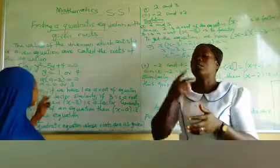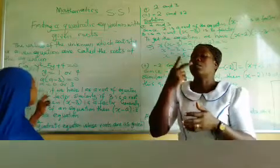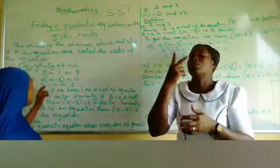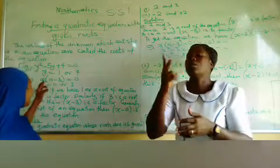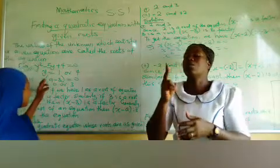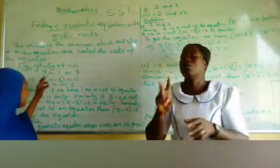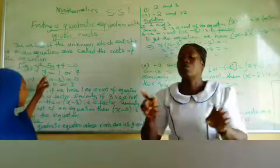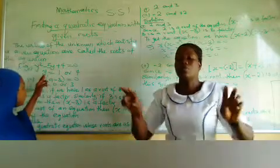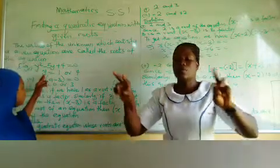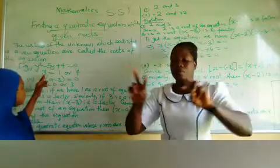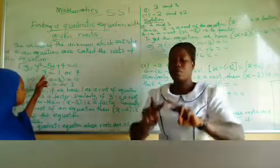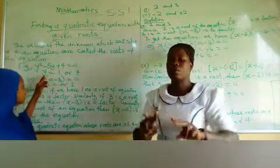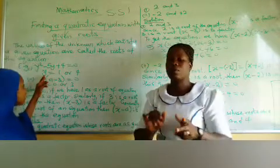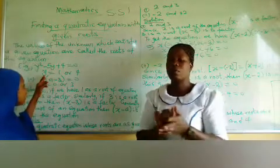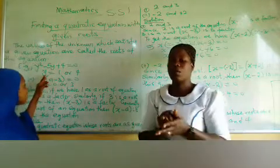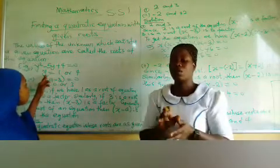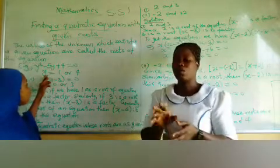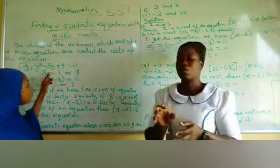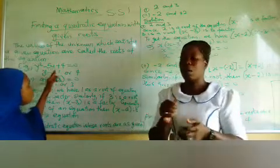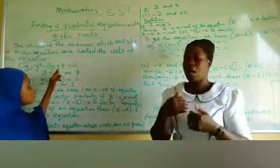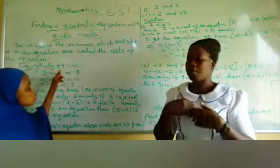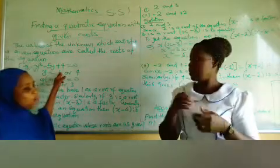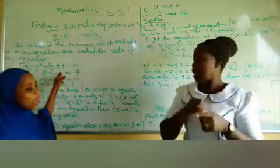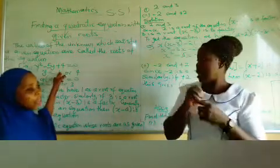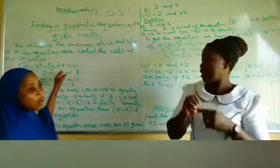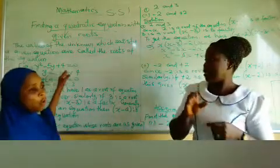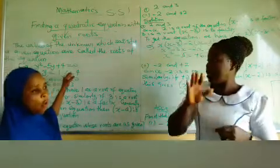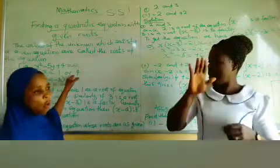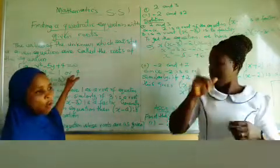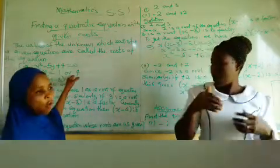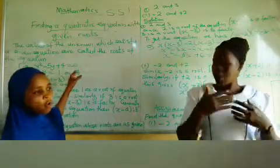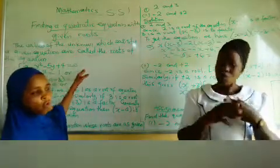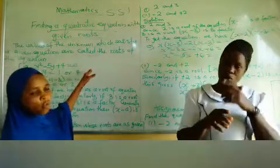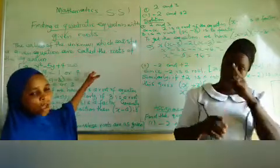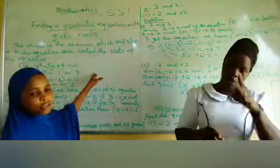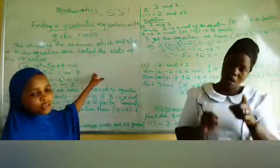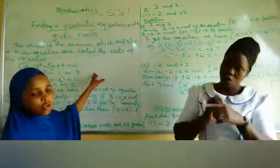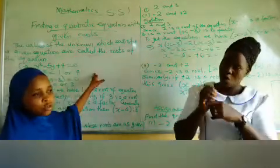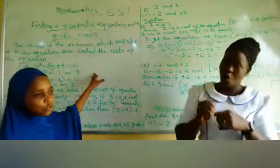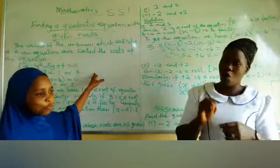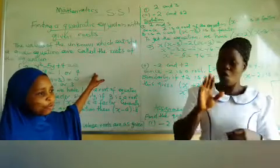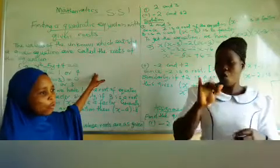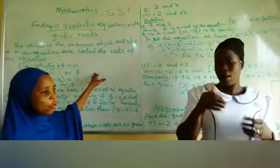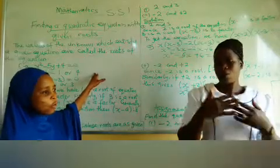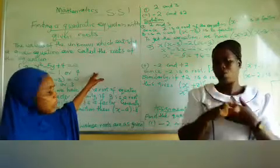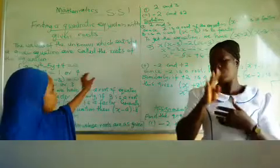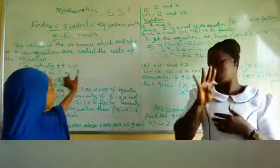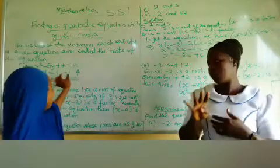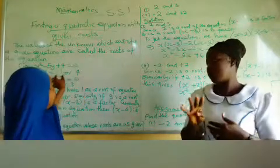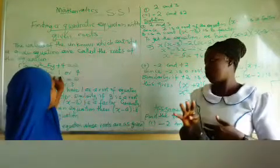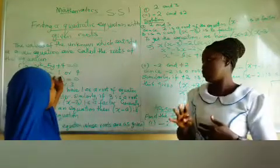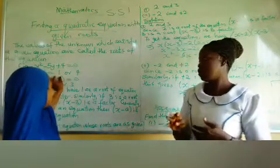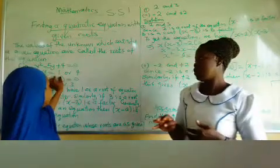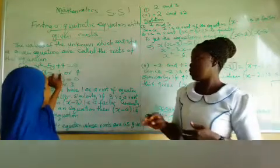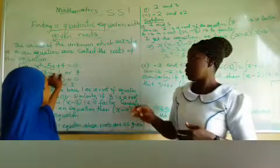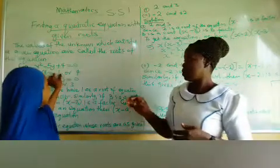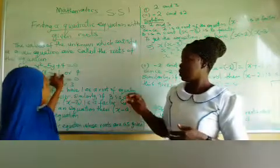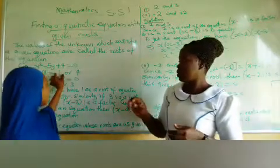obtain is either y equals to 1 or y is equal to 4. These two values are